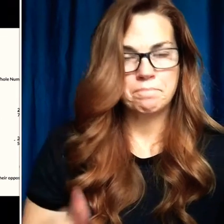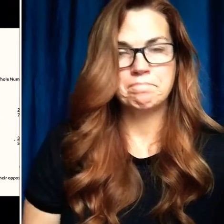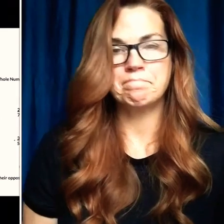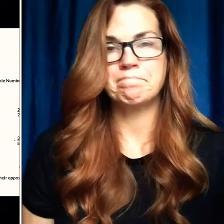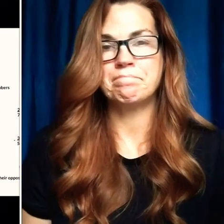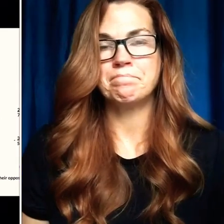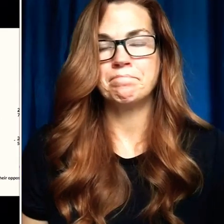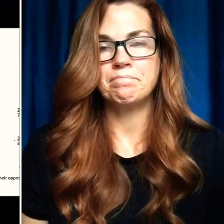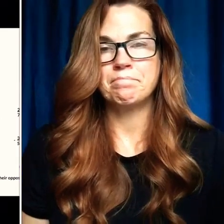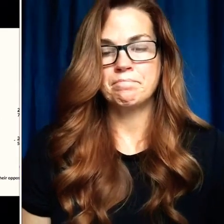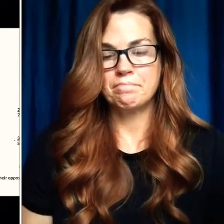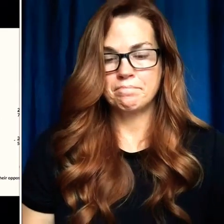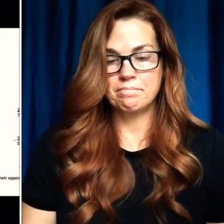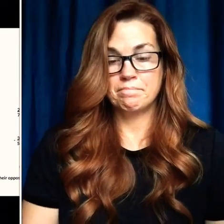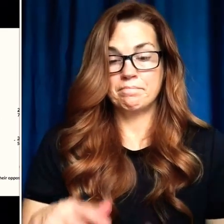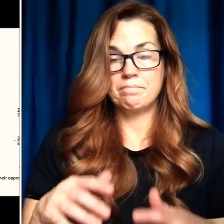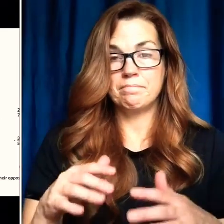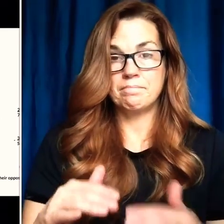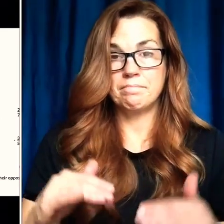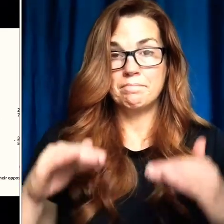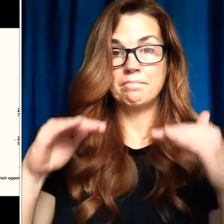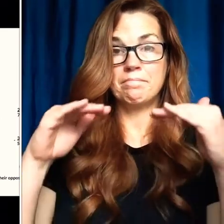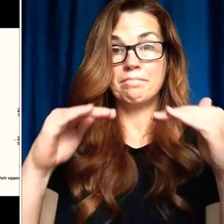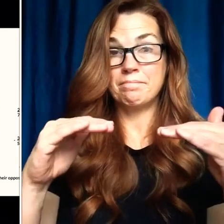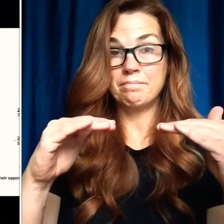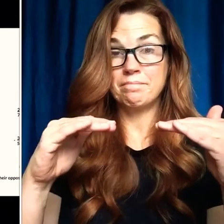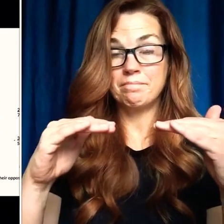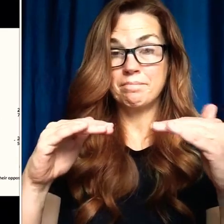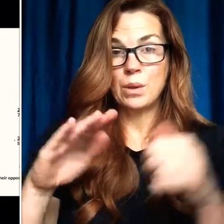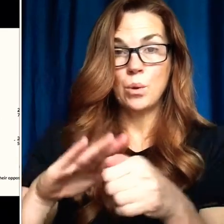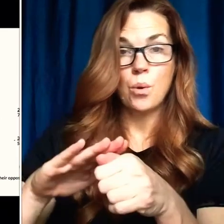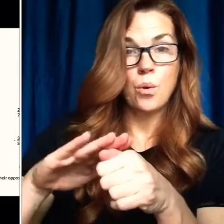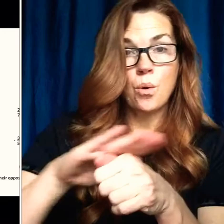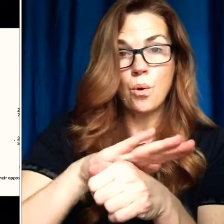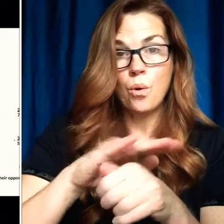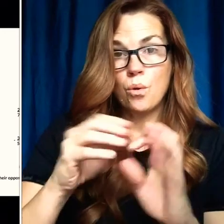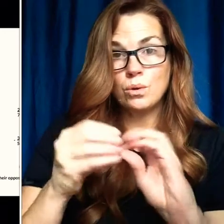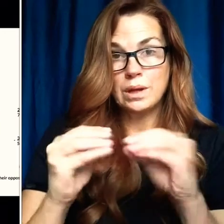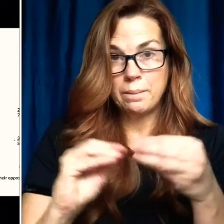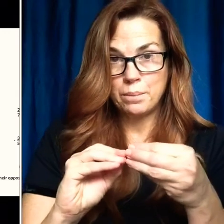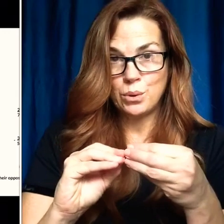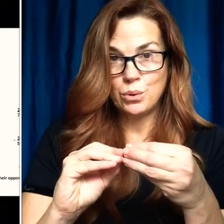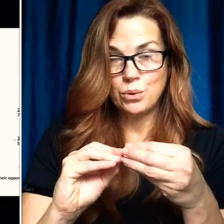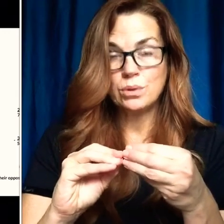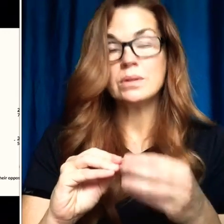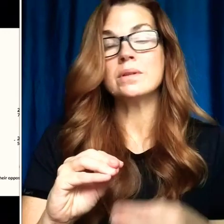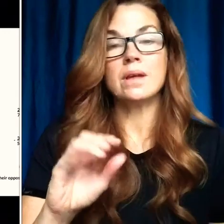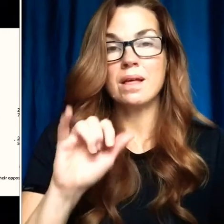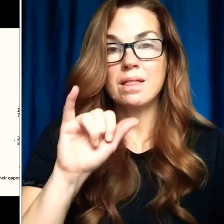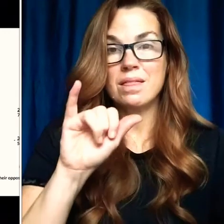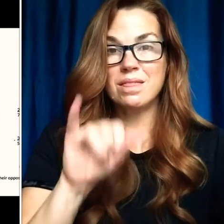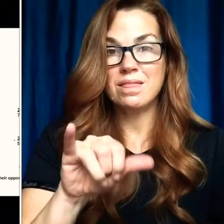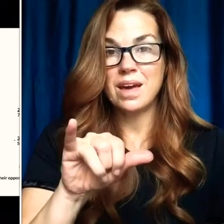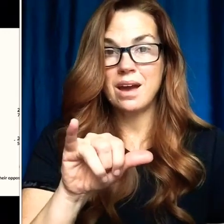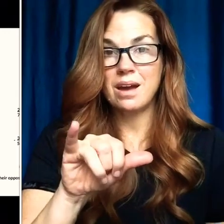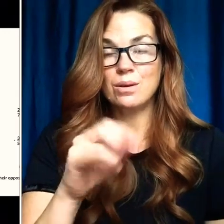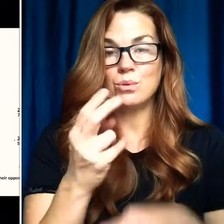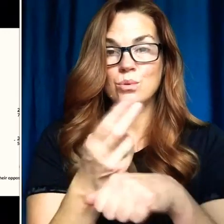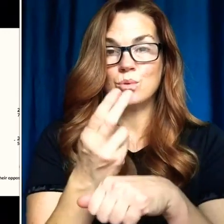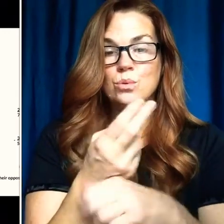called whole numbers. Whole numbers use the symbol W, and they